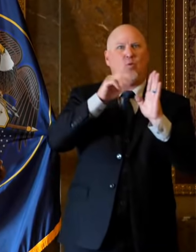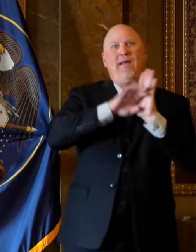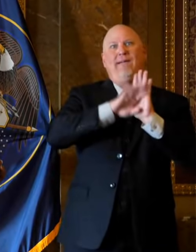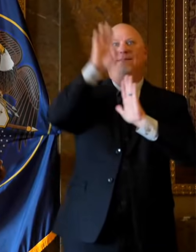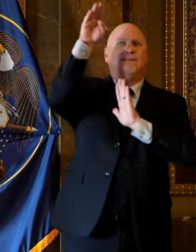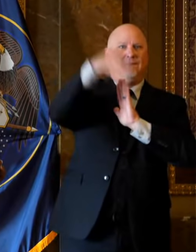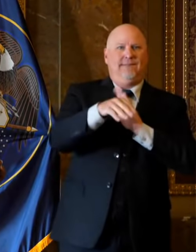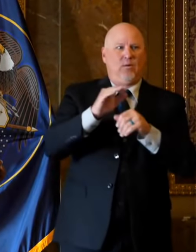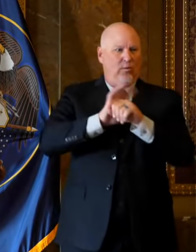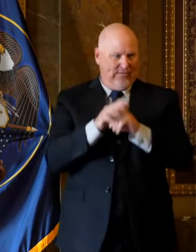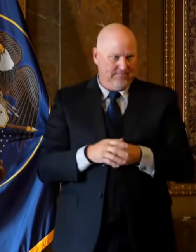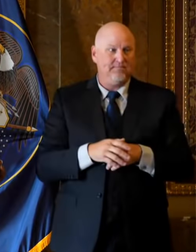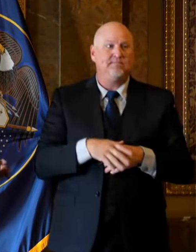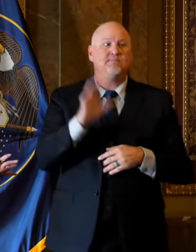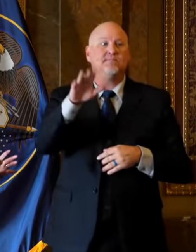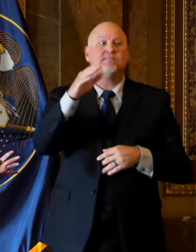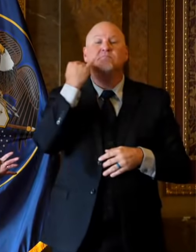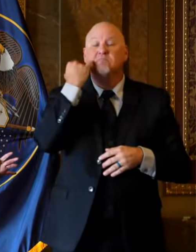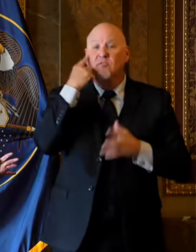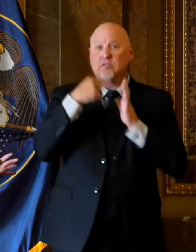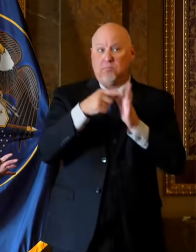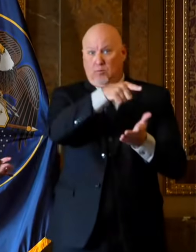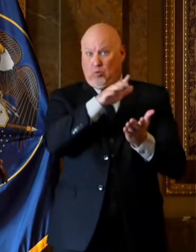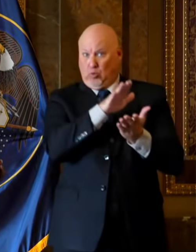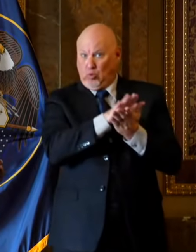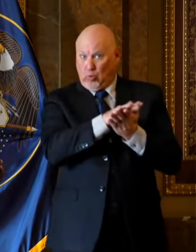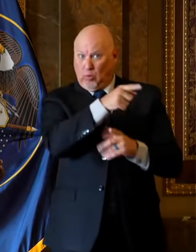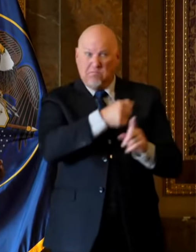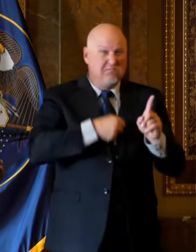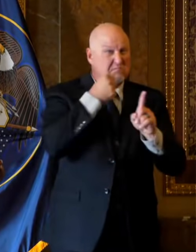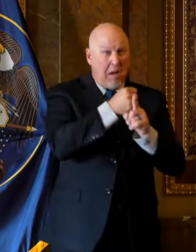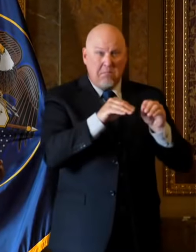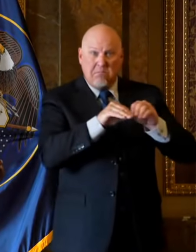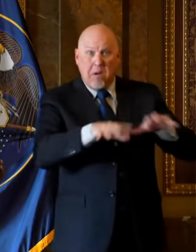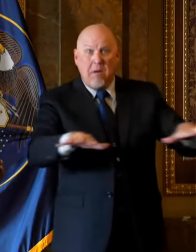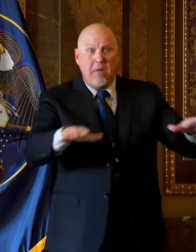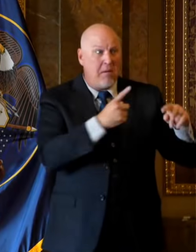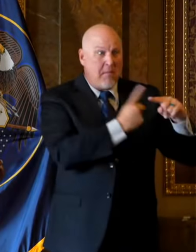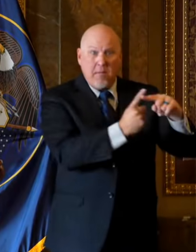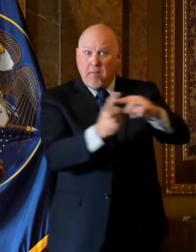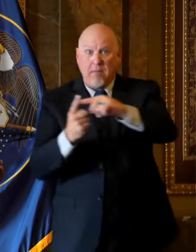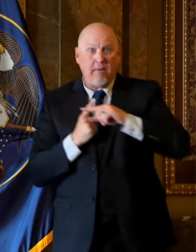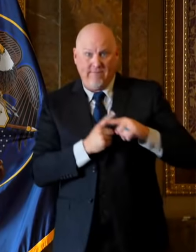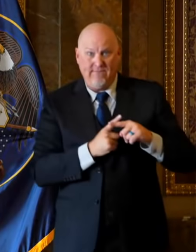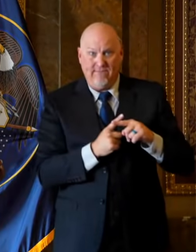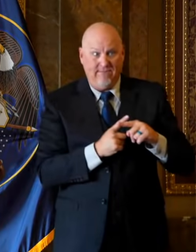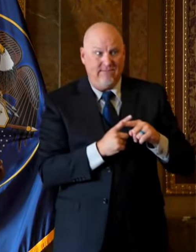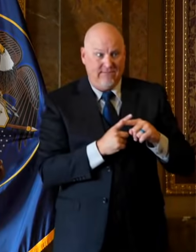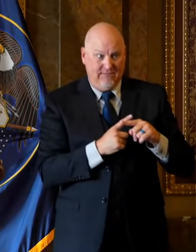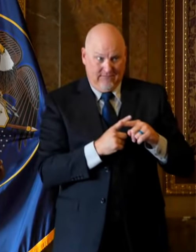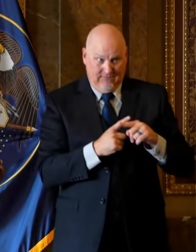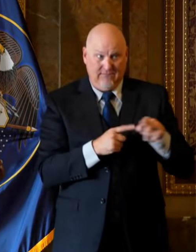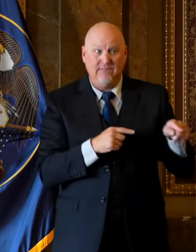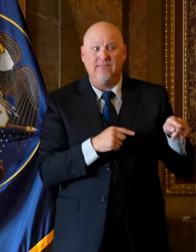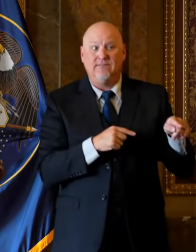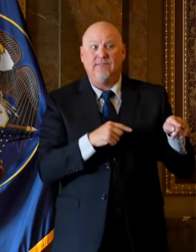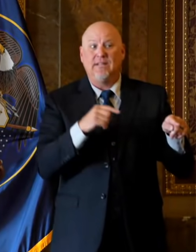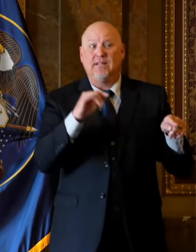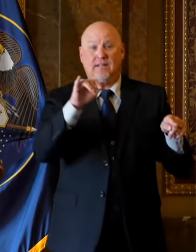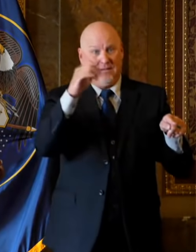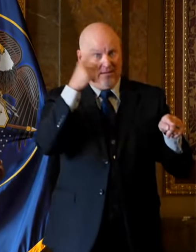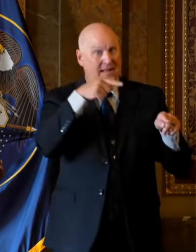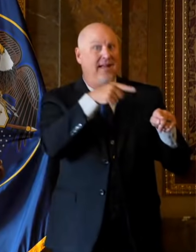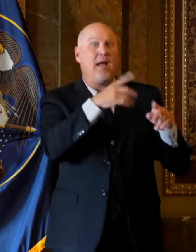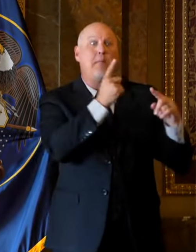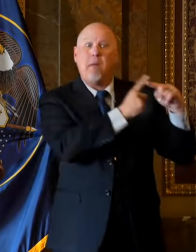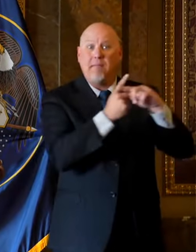of transmission of positive COVID cases in their school, and that threshold is 2%, that initiates